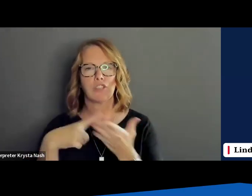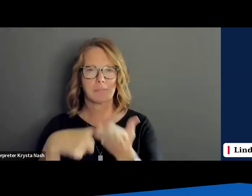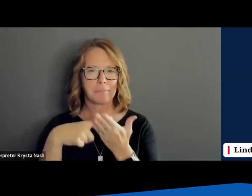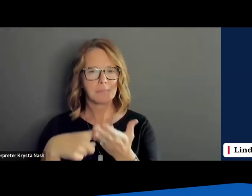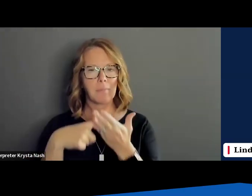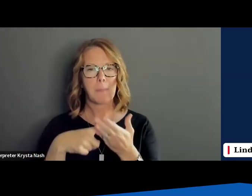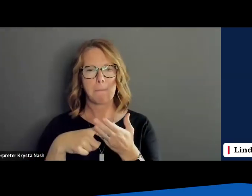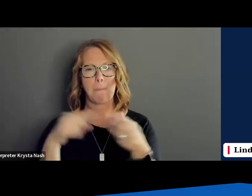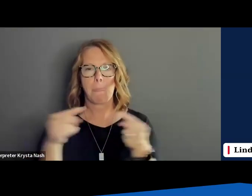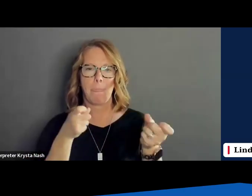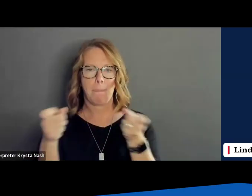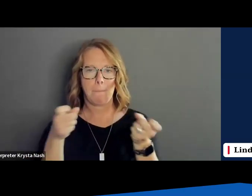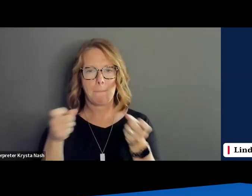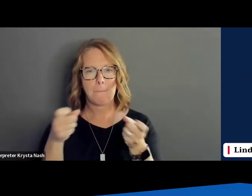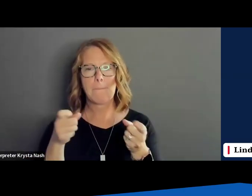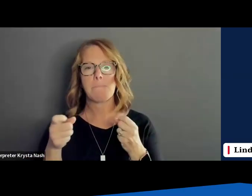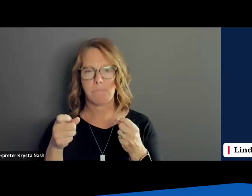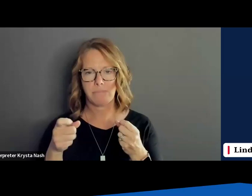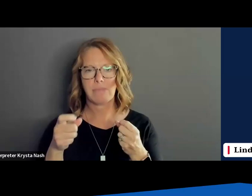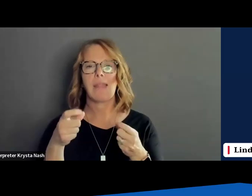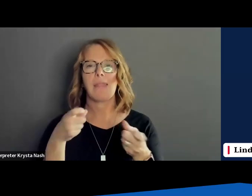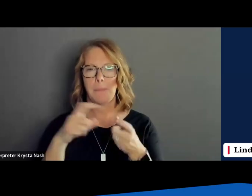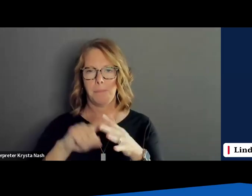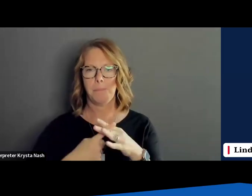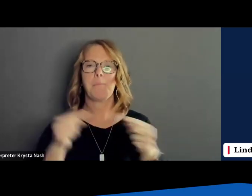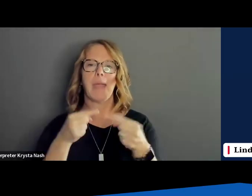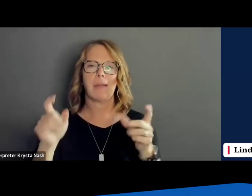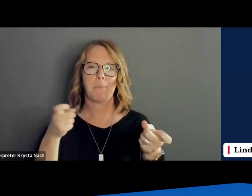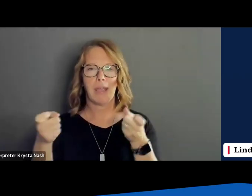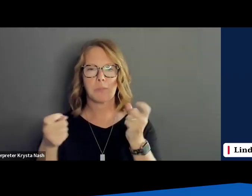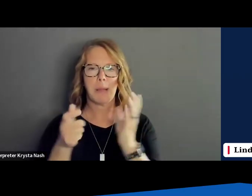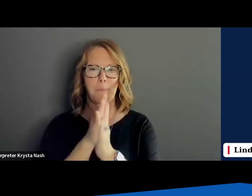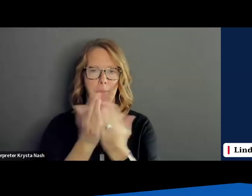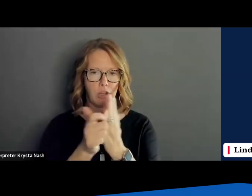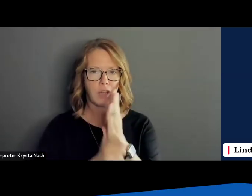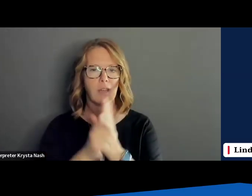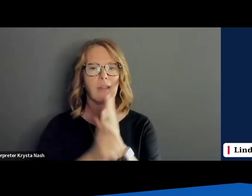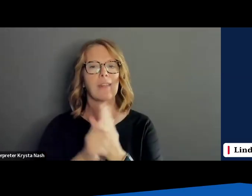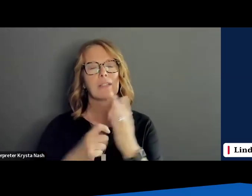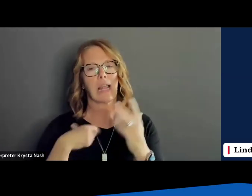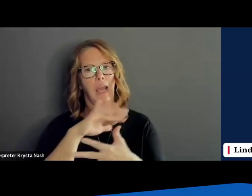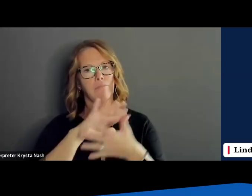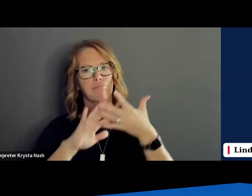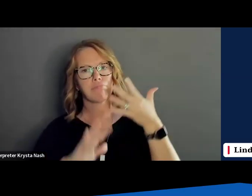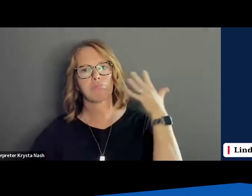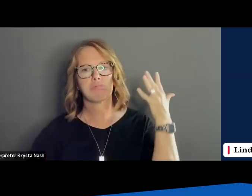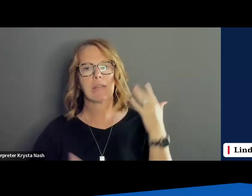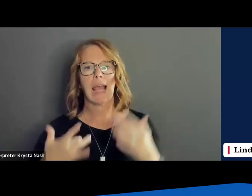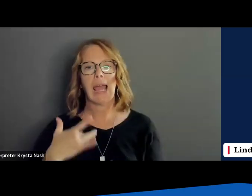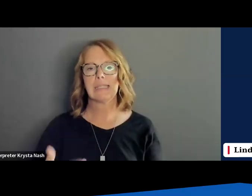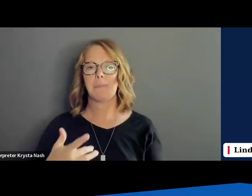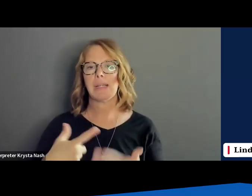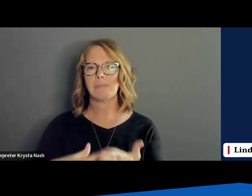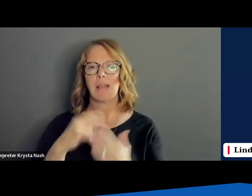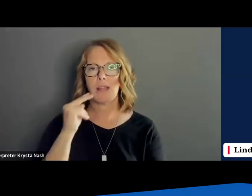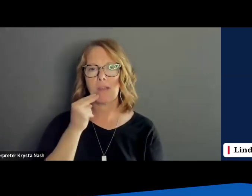pain management, the pain management book. There's a variety of treatments for pain management. I speak mostly about nerve pain because